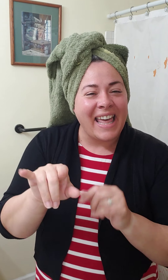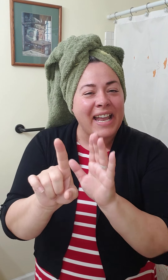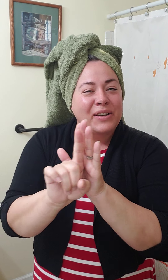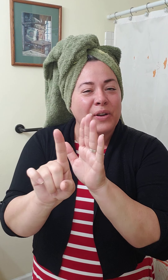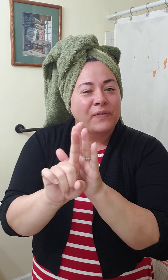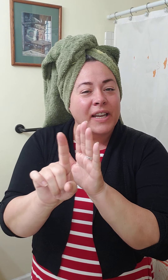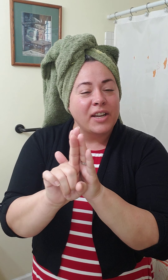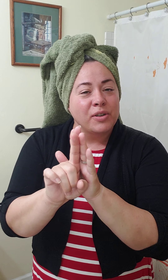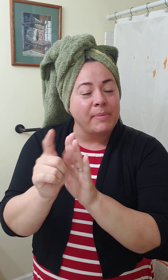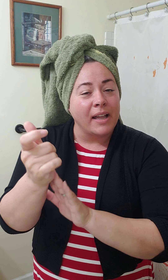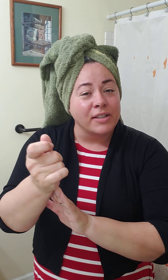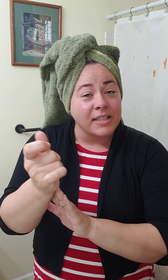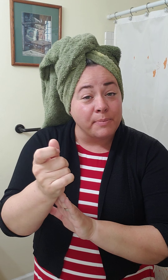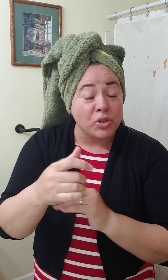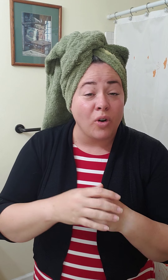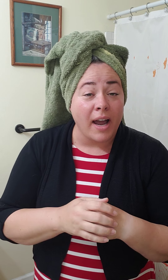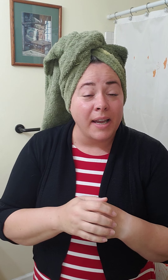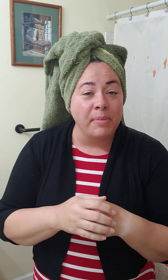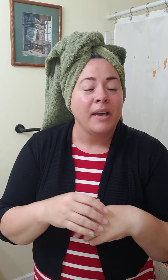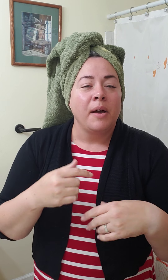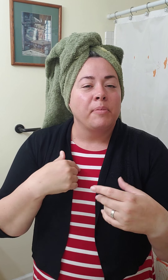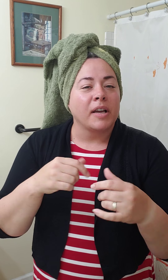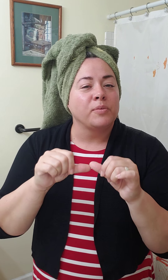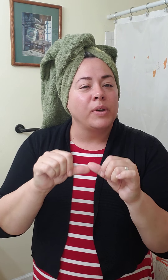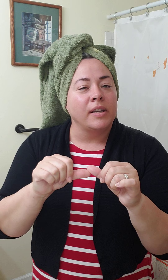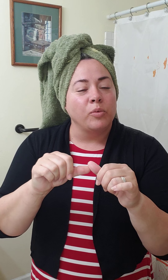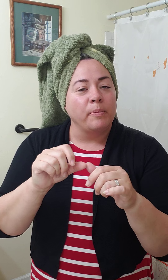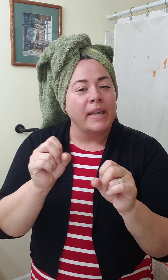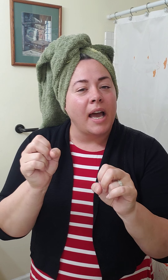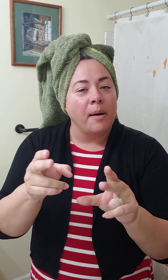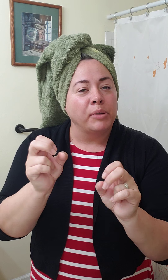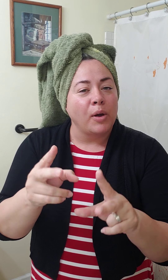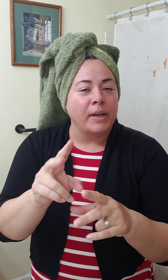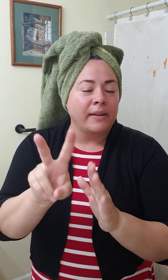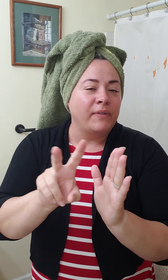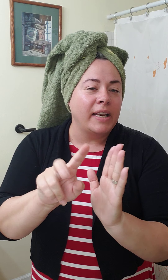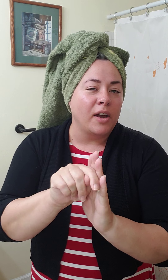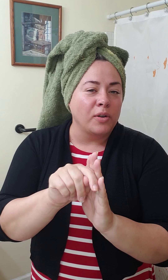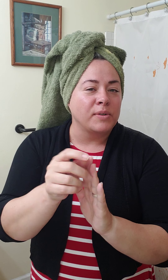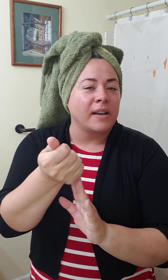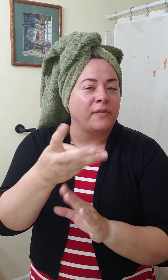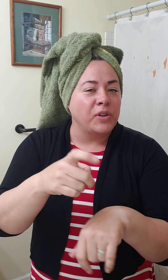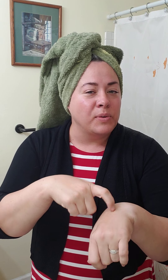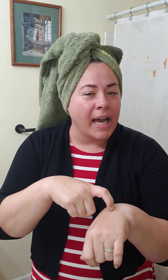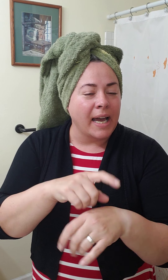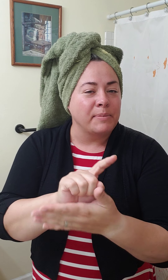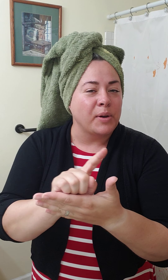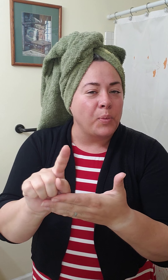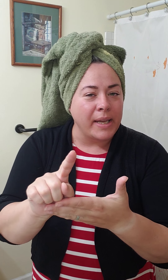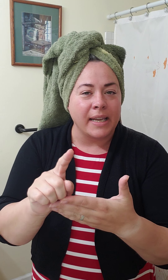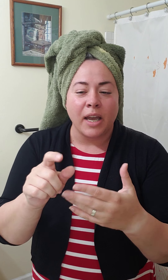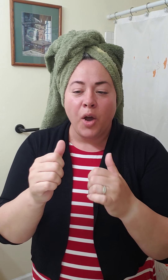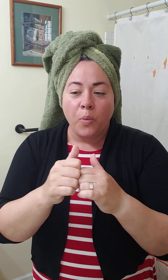that notification bell to subscribe, because we will be uploading videos a few times a week